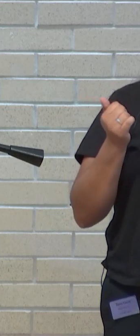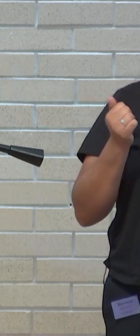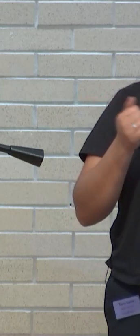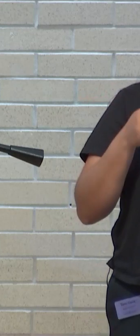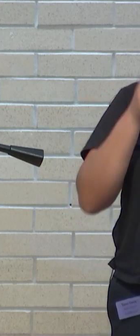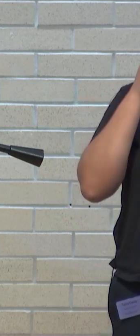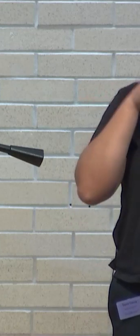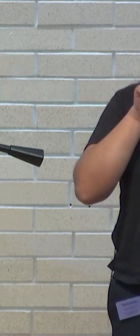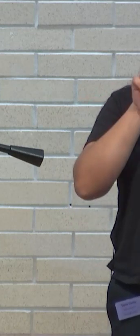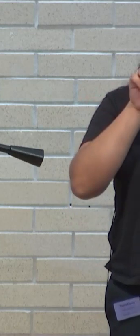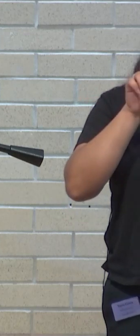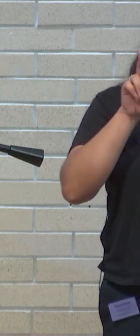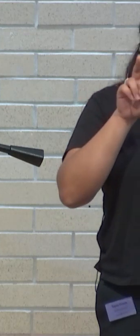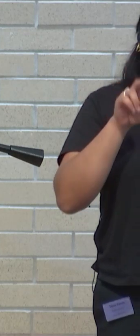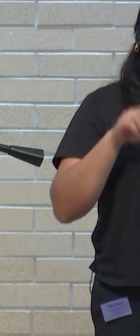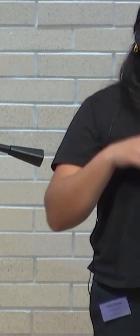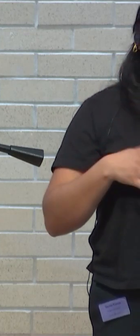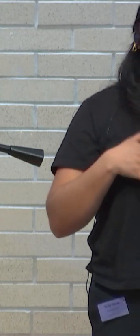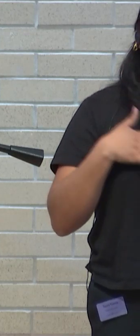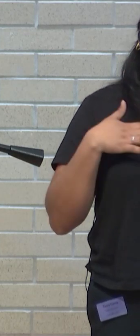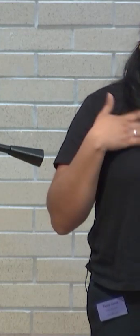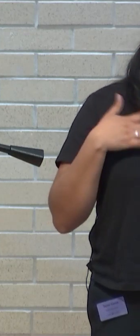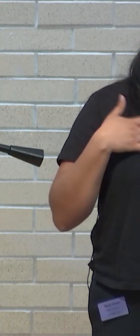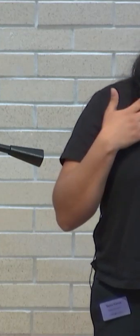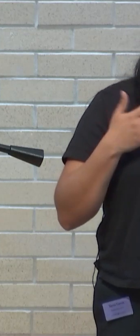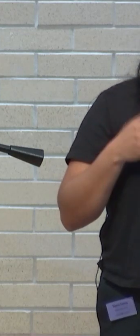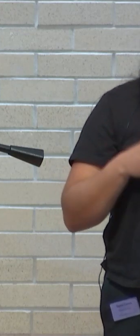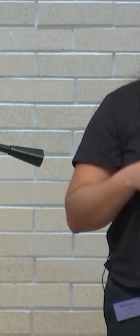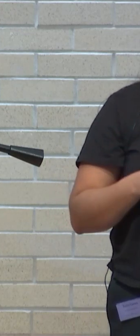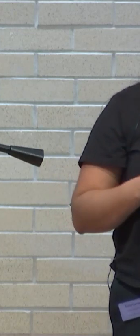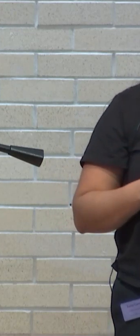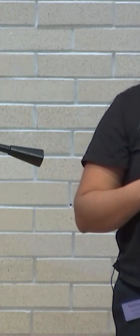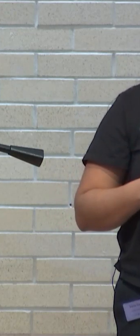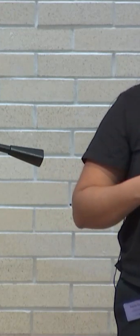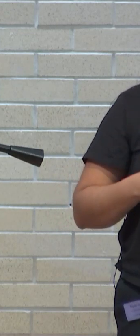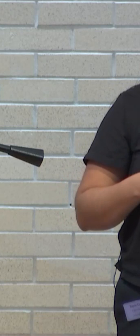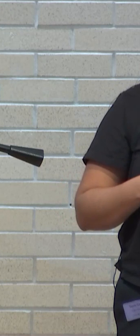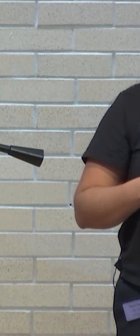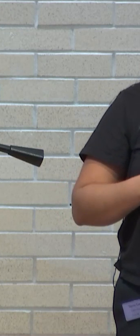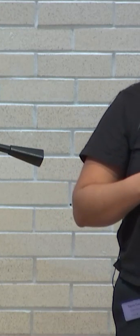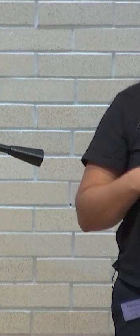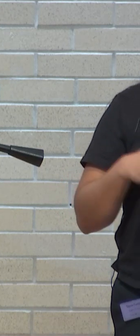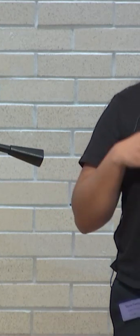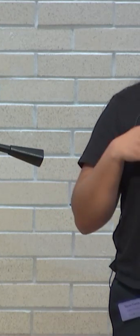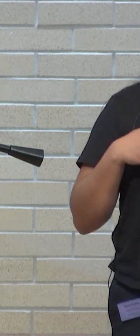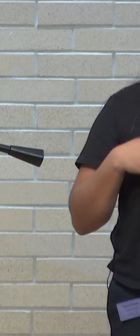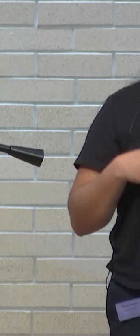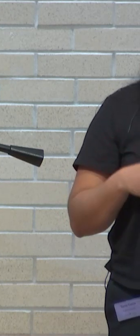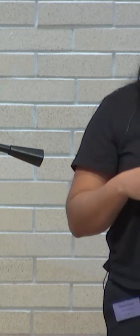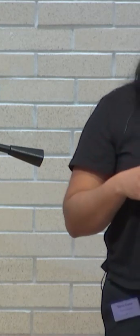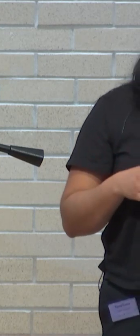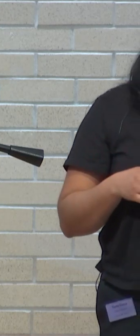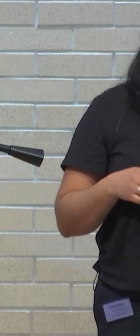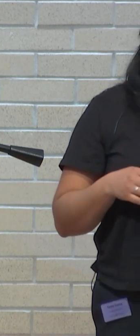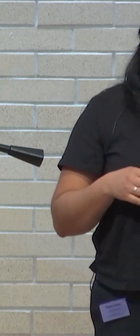up with kindness yet, for even solace can be sourced from sorrow. We remember